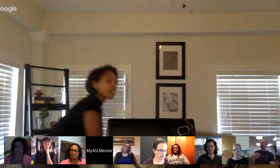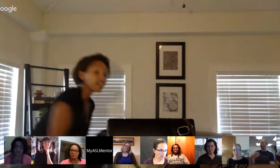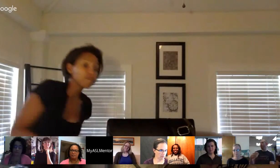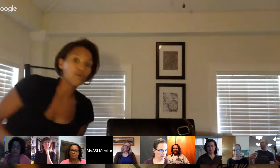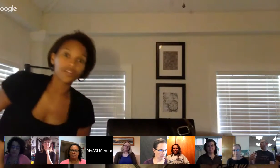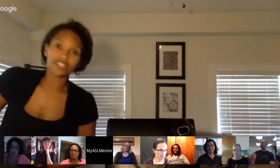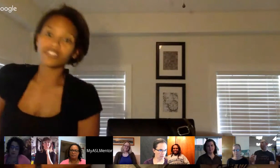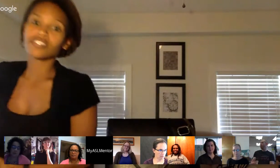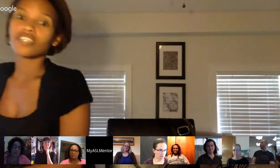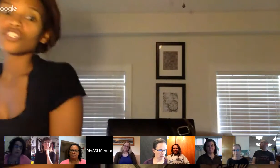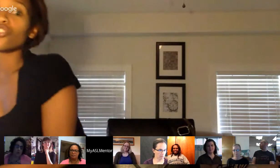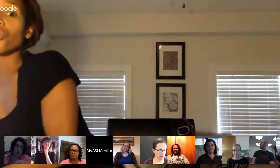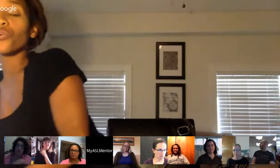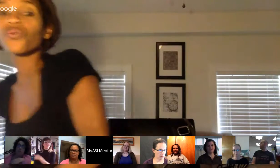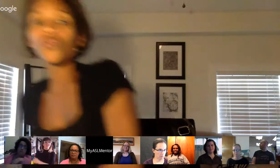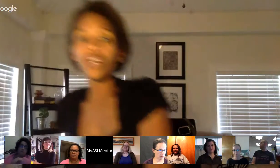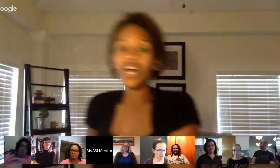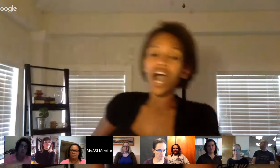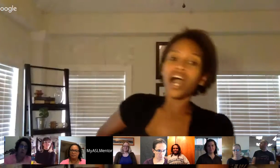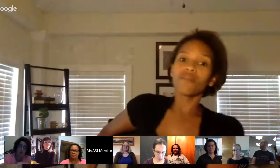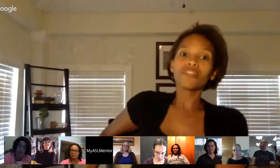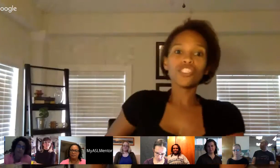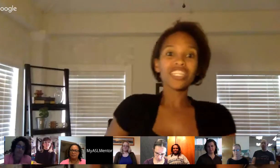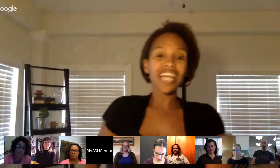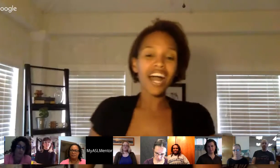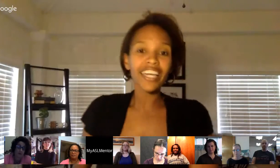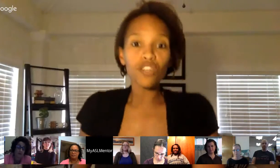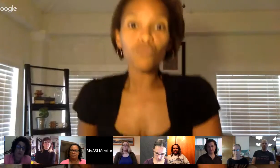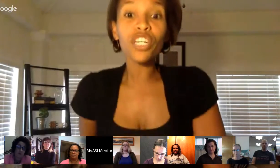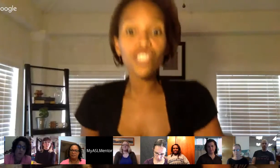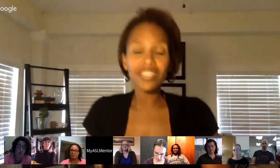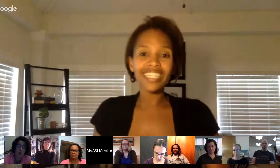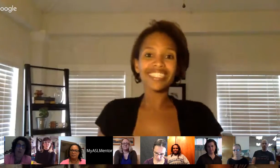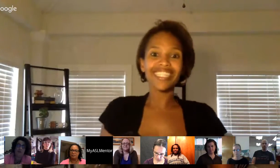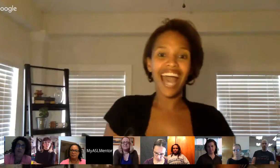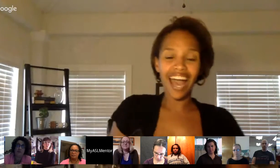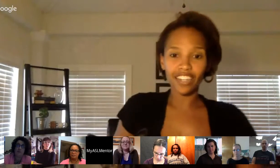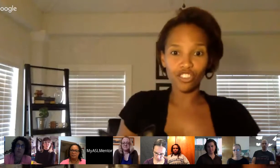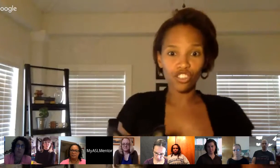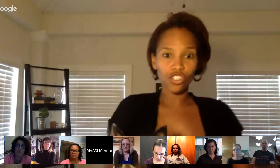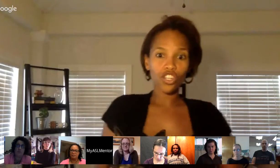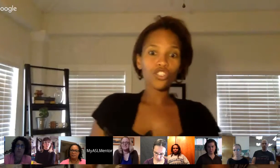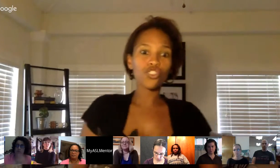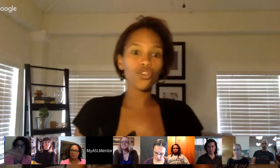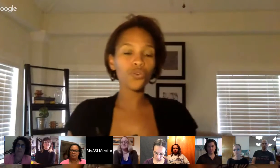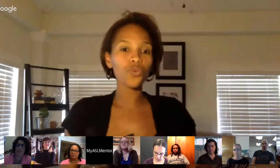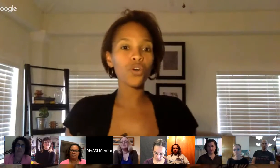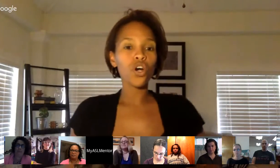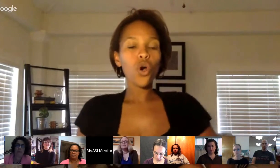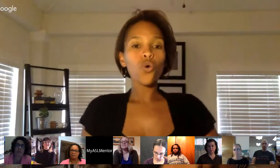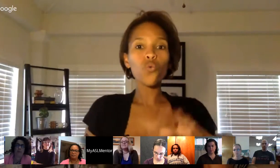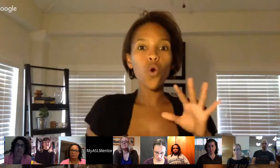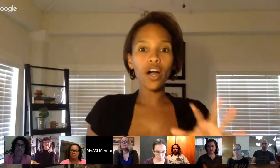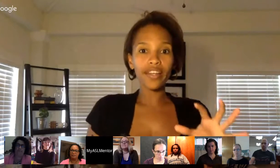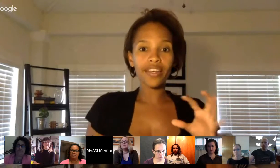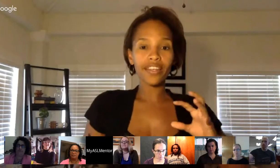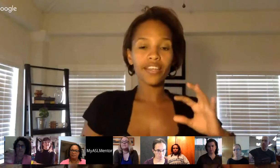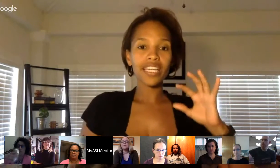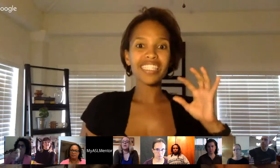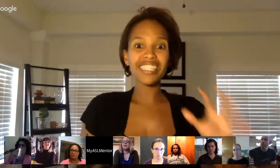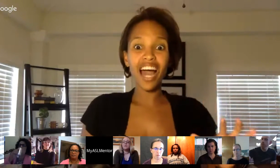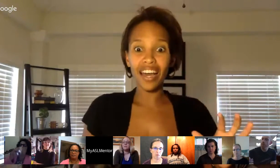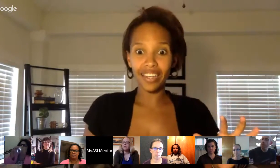It's very important to not get rigidly attached to